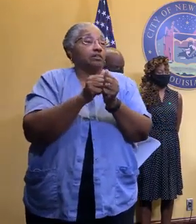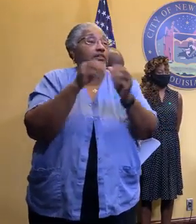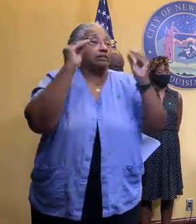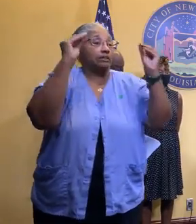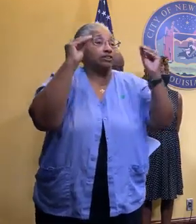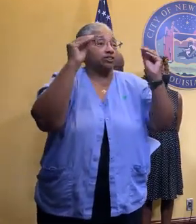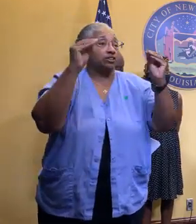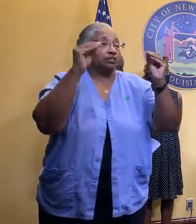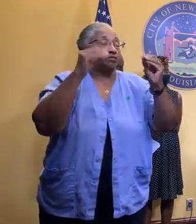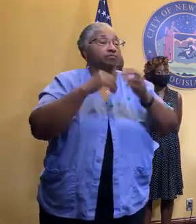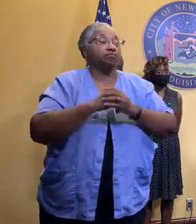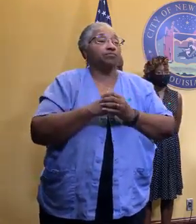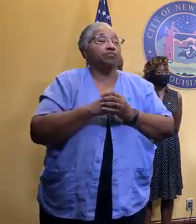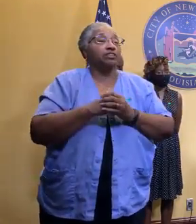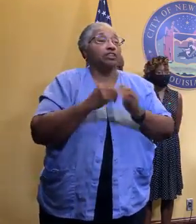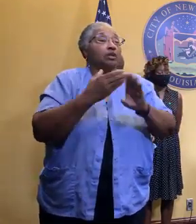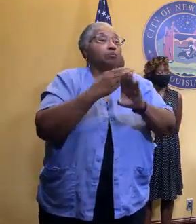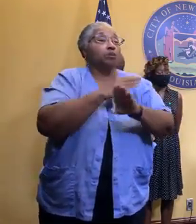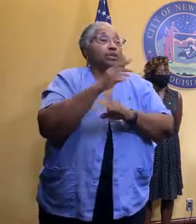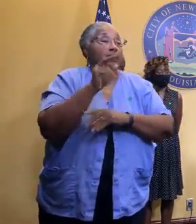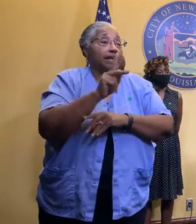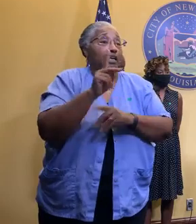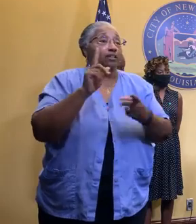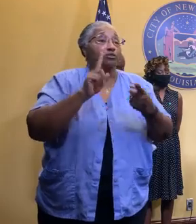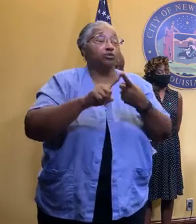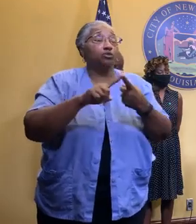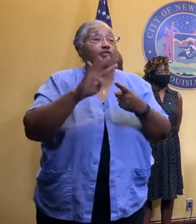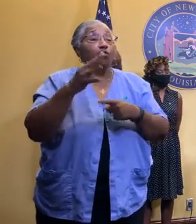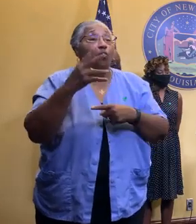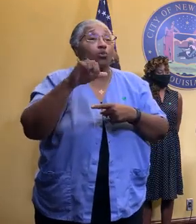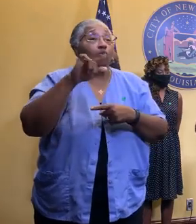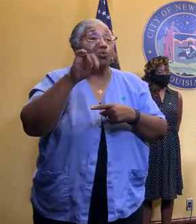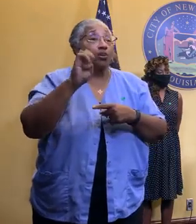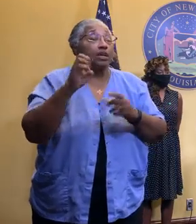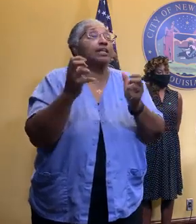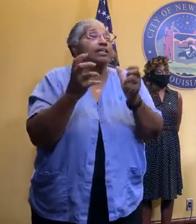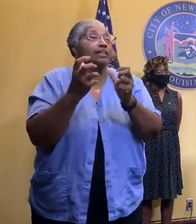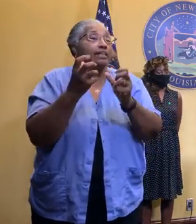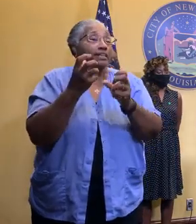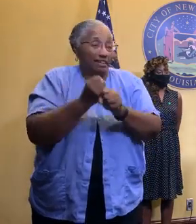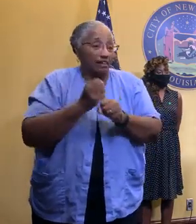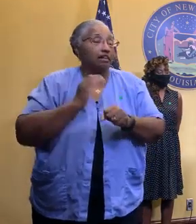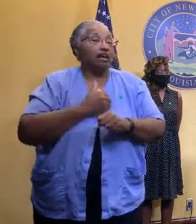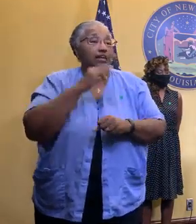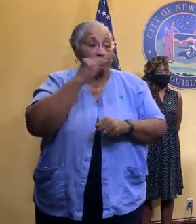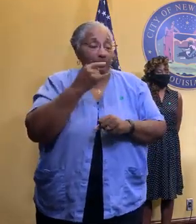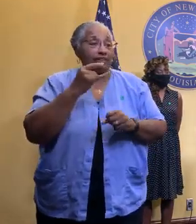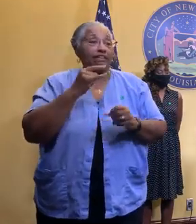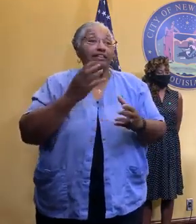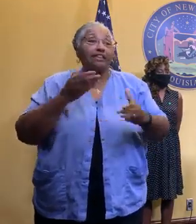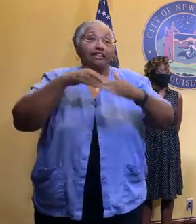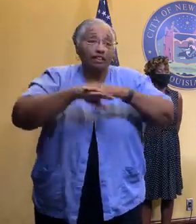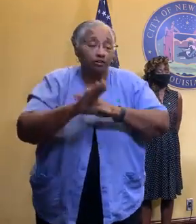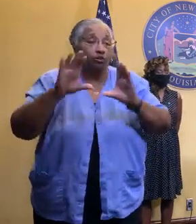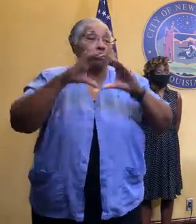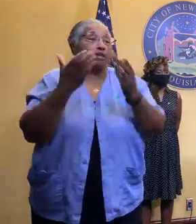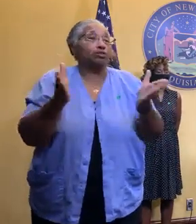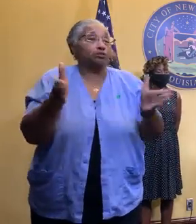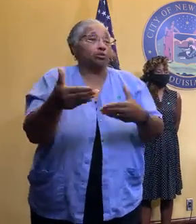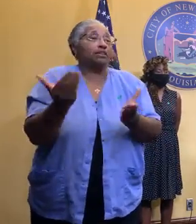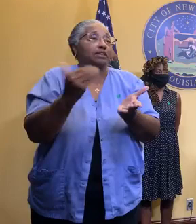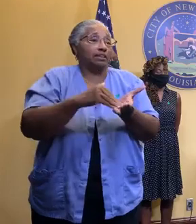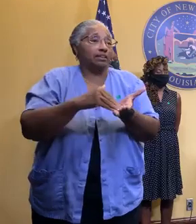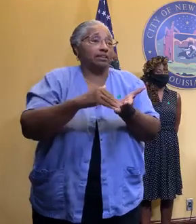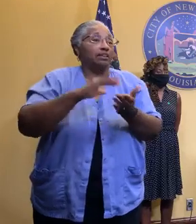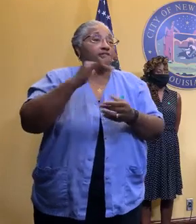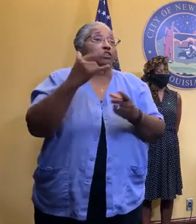instruction. Pre-K through 4th grade being a priority, getting public school students back into that classroom. And our 5th through 12th